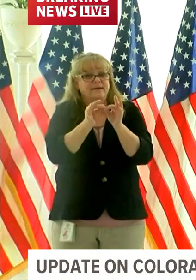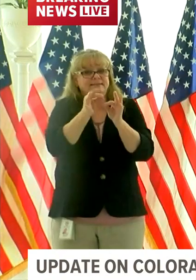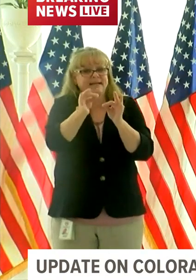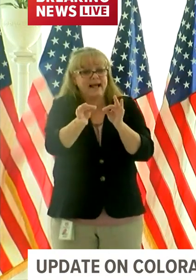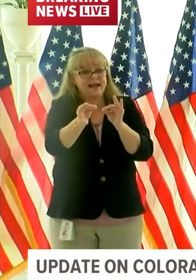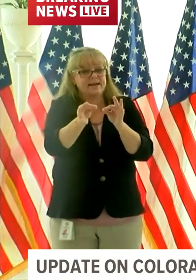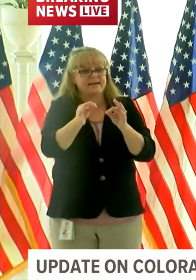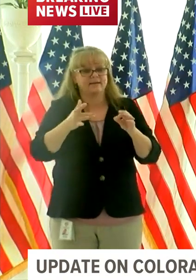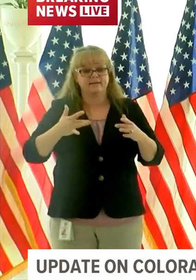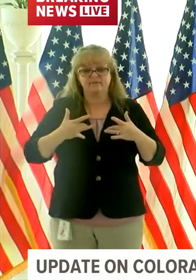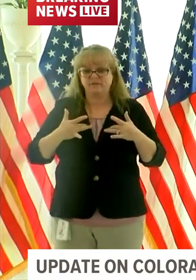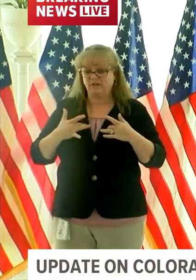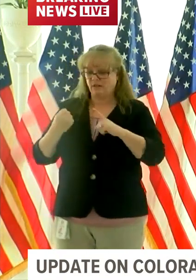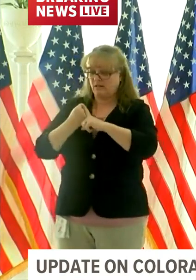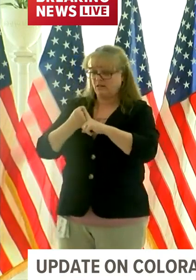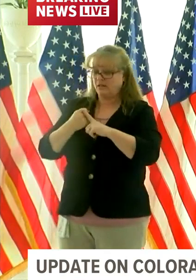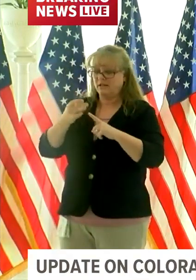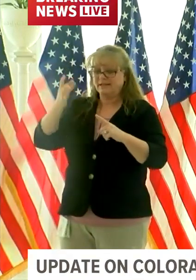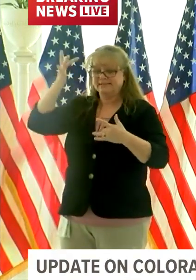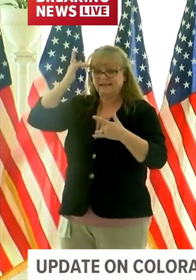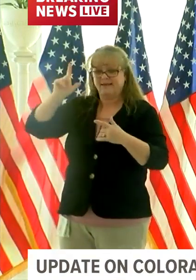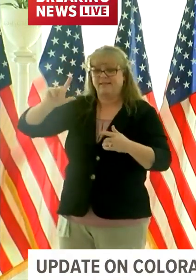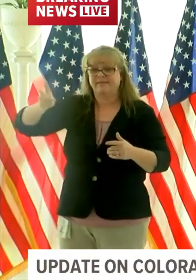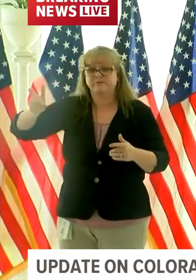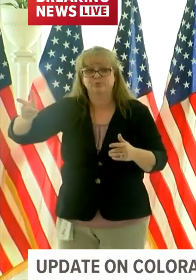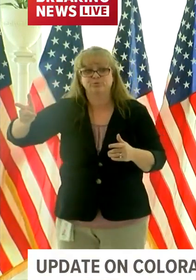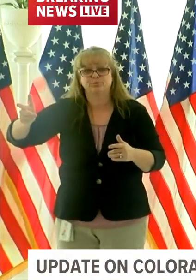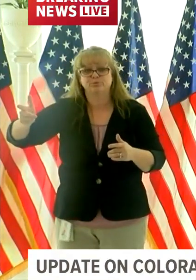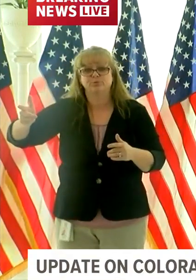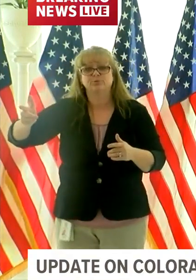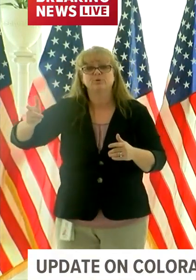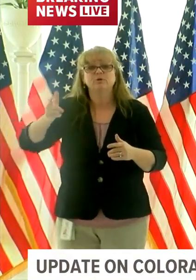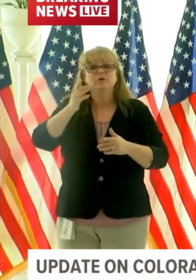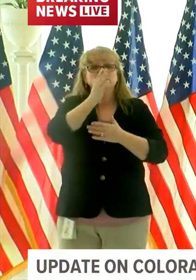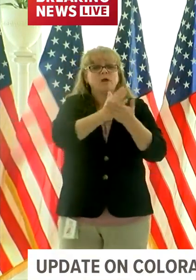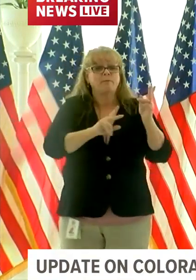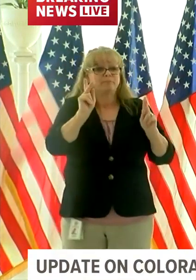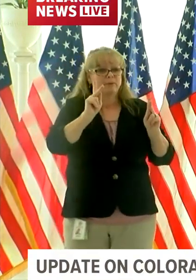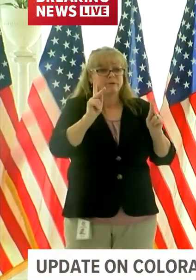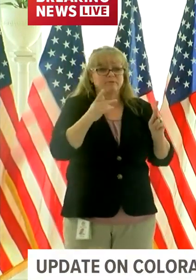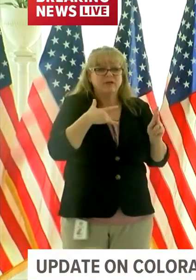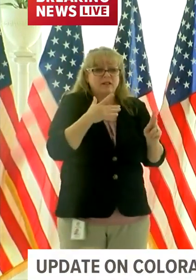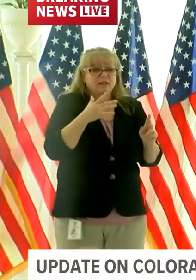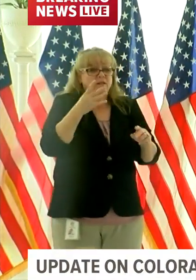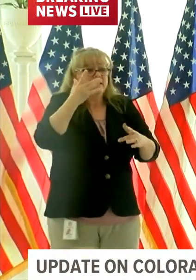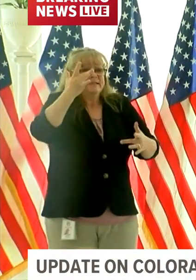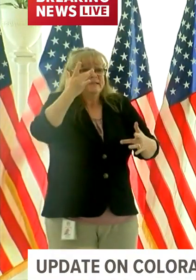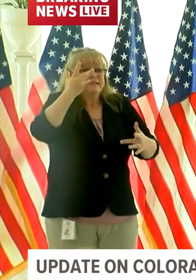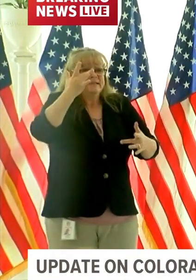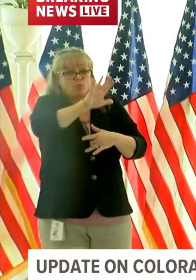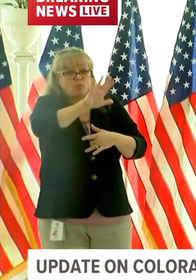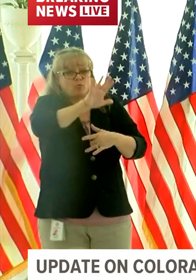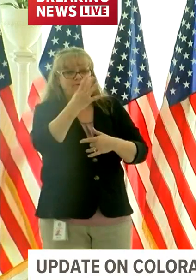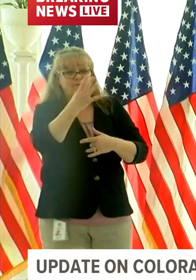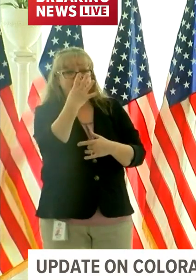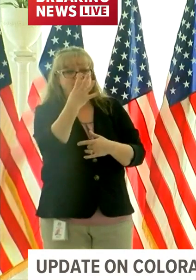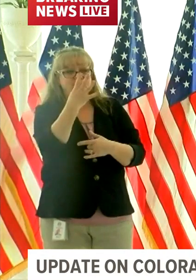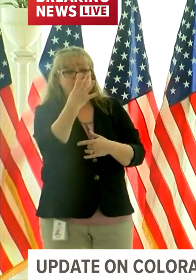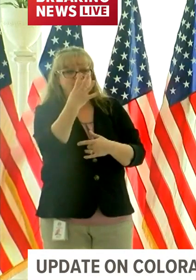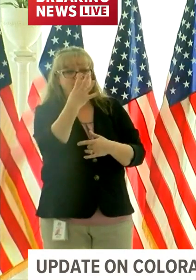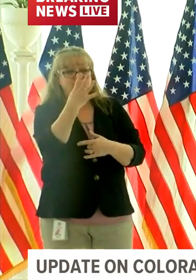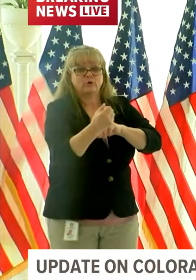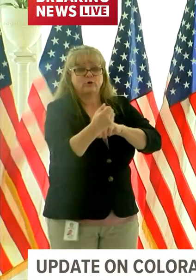4 or 5 days. Some people have not shown symptoms for 8 or 9 days, but 4 or 5 days the symptoms. But then from the onset of symptoms to the